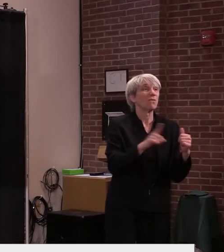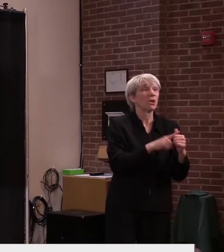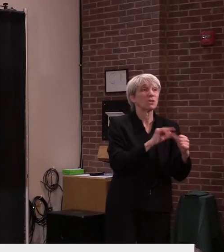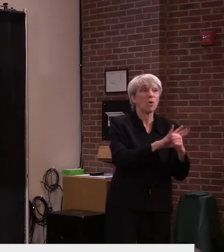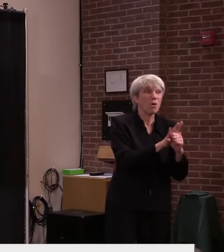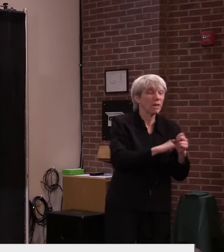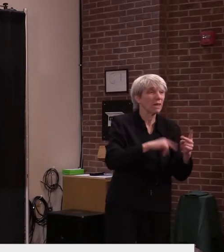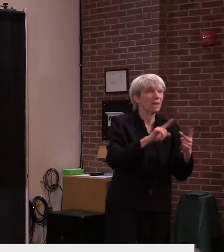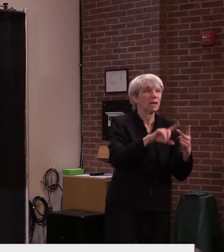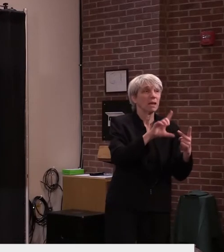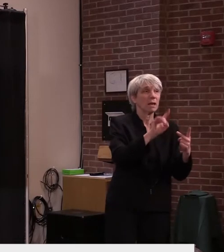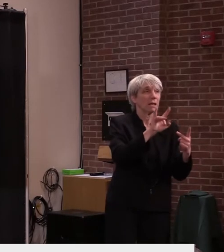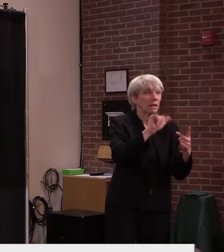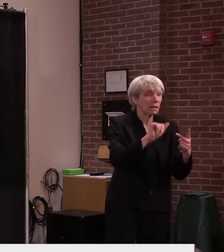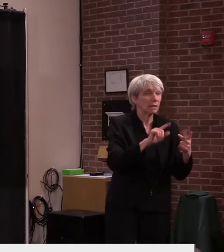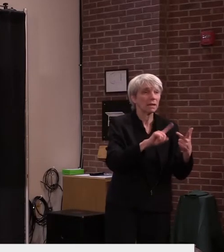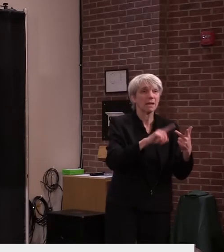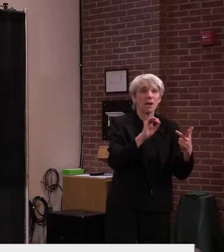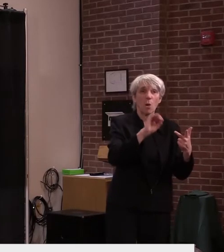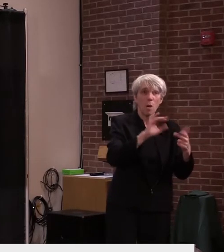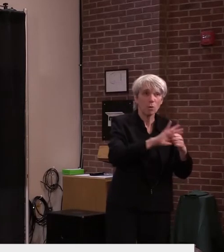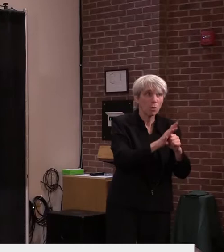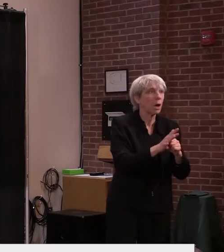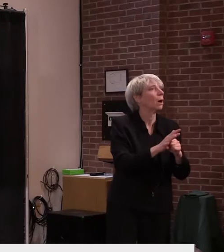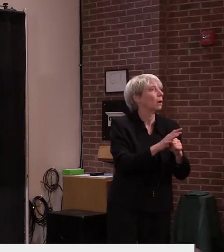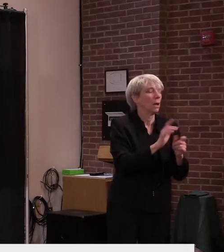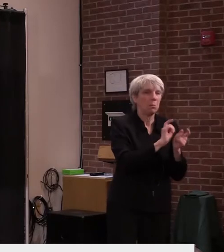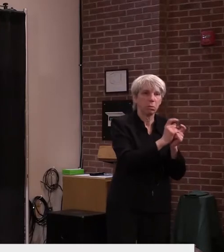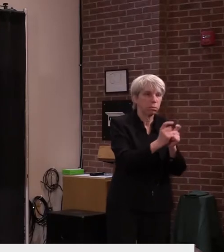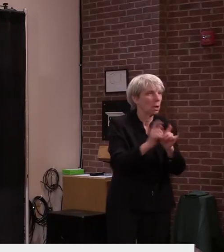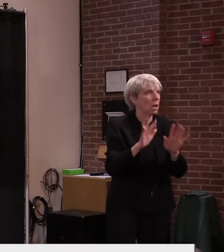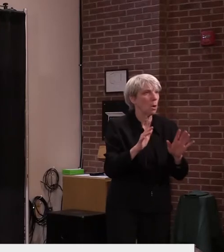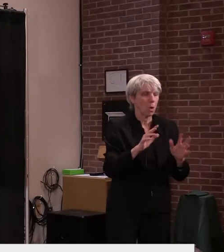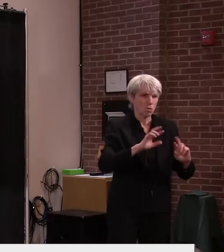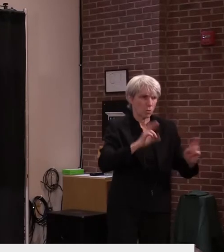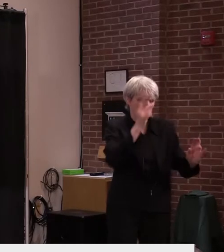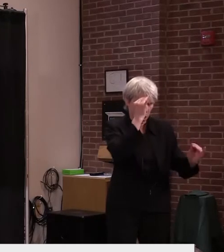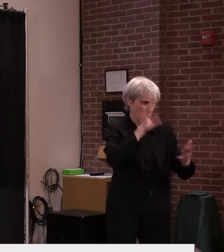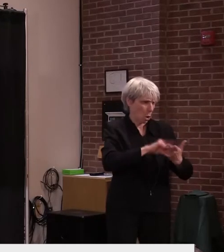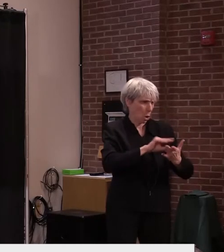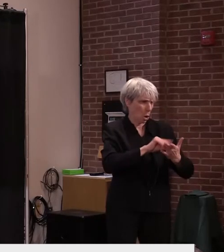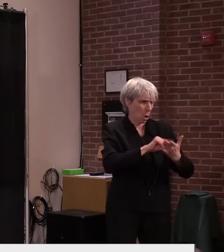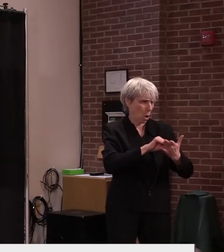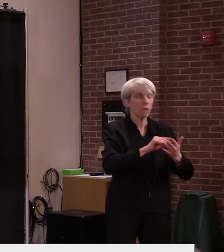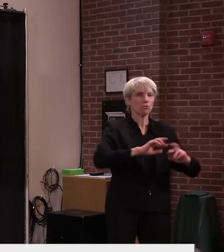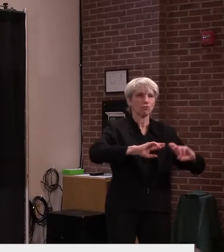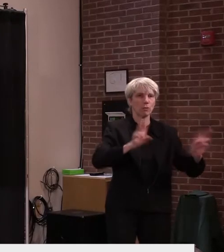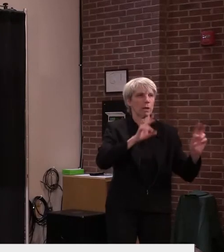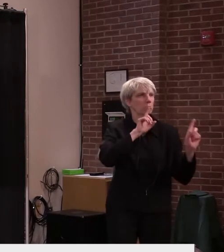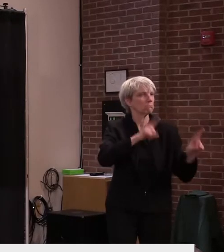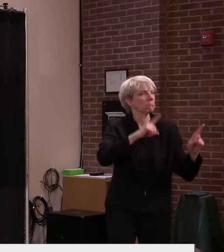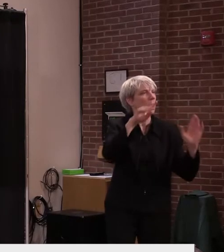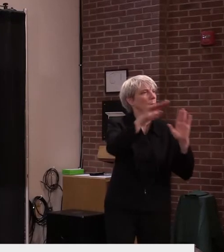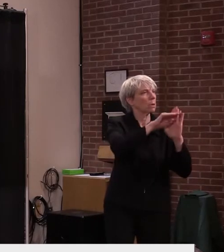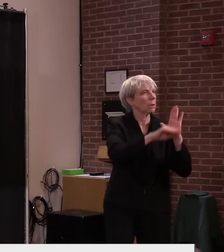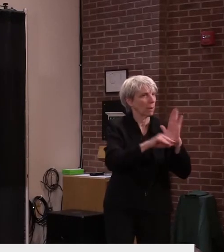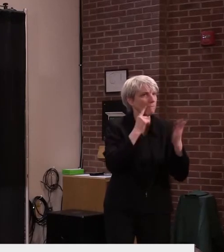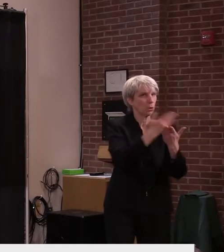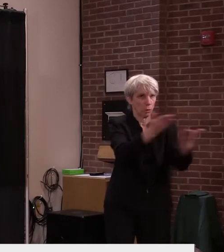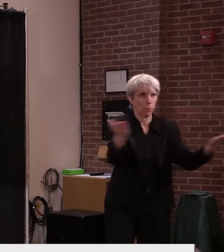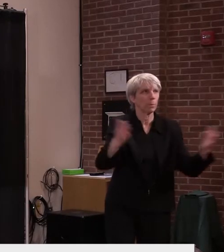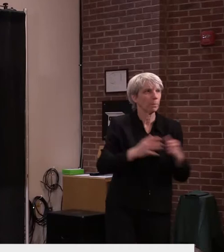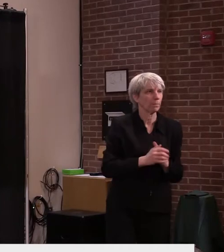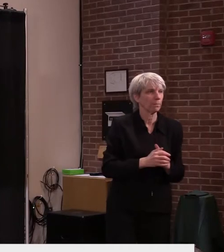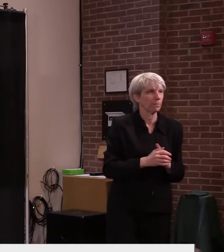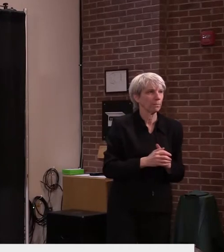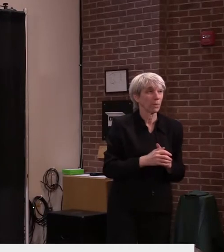more important to be nimble. And I understand how challenging this has been for our children. The virus